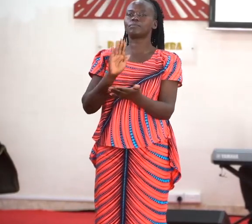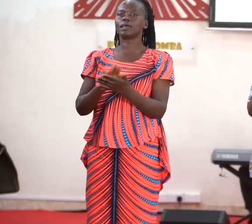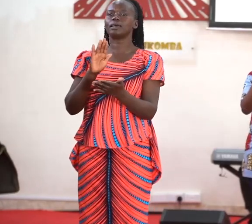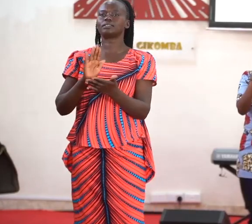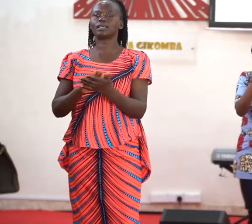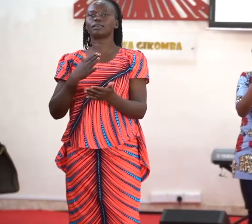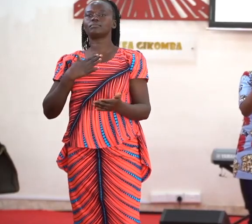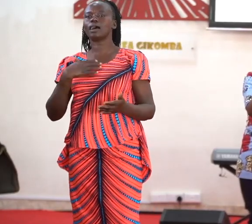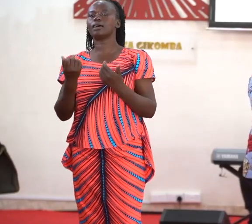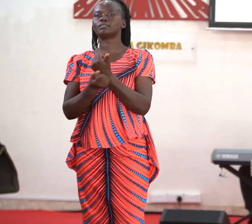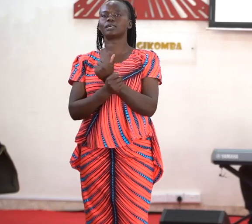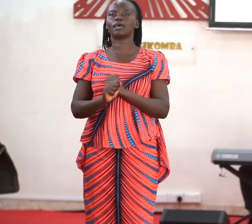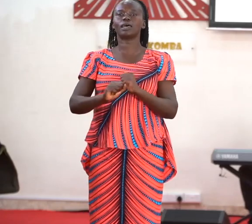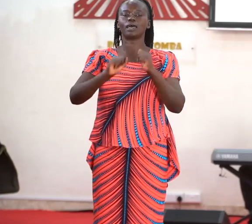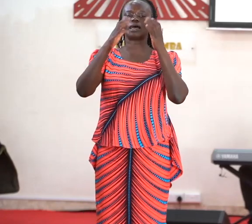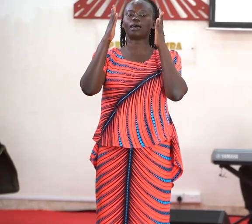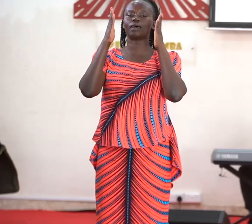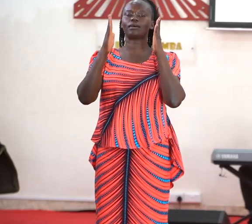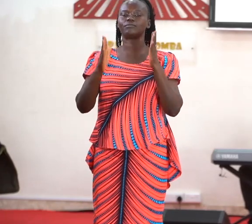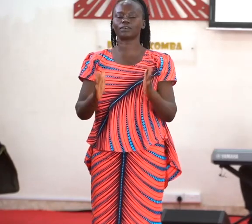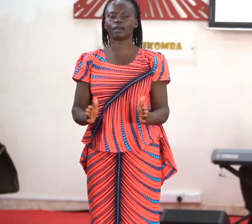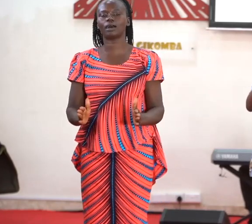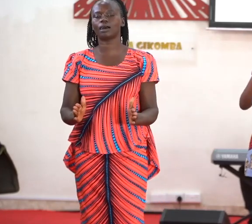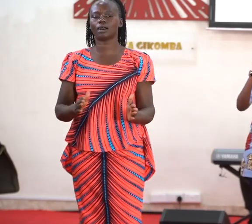song. Praising my